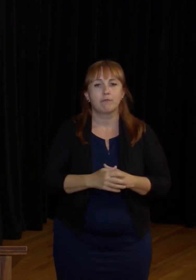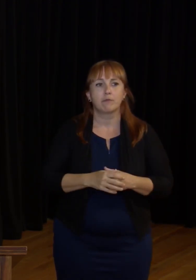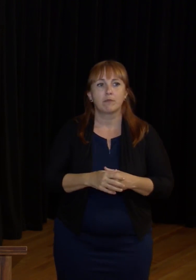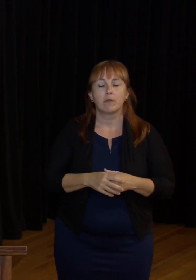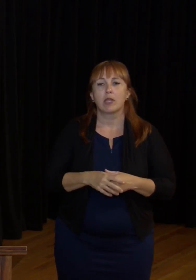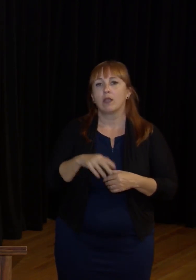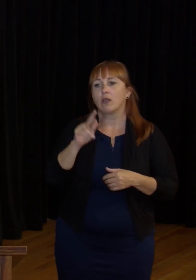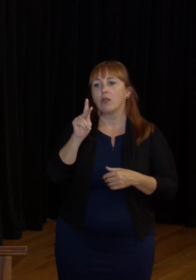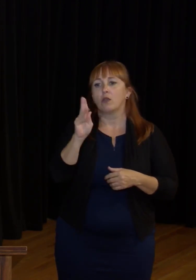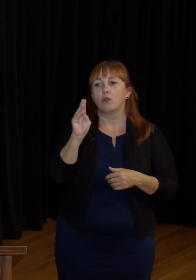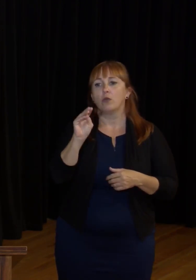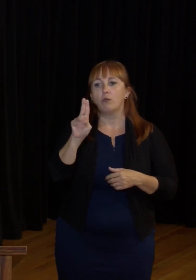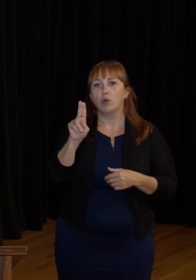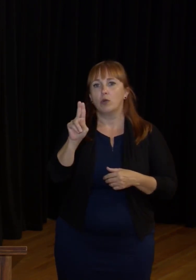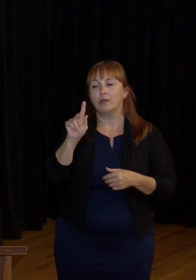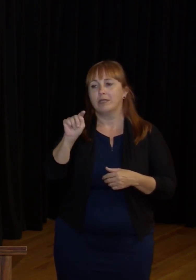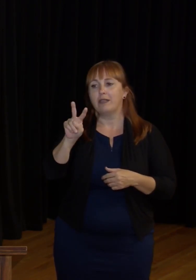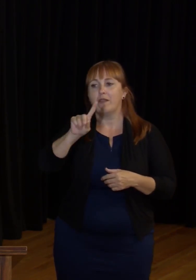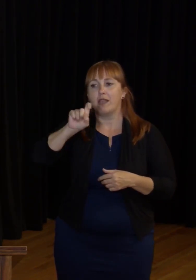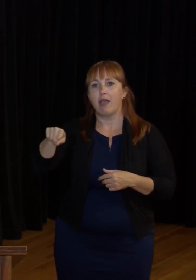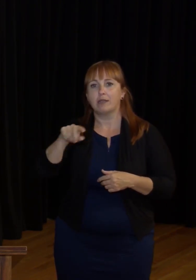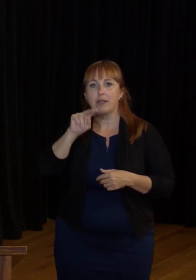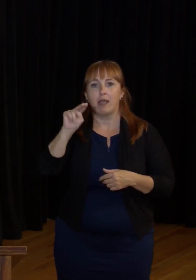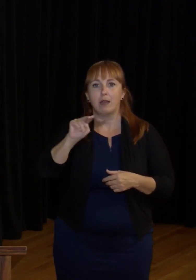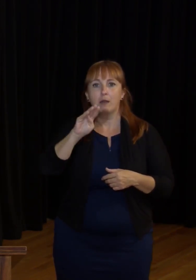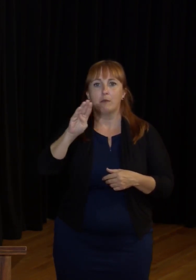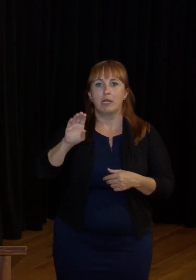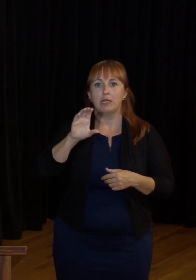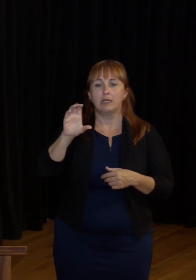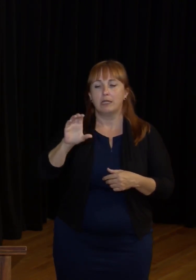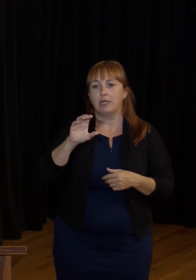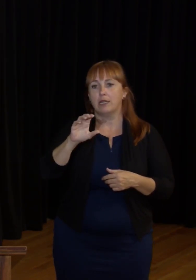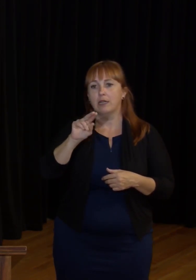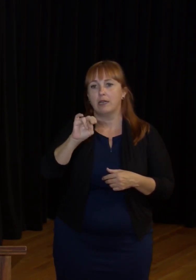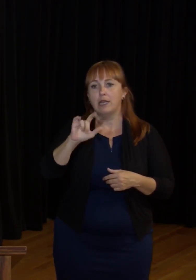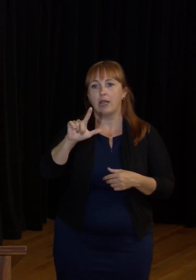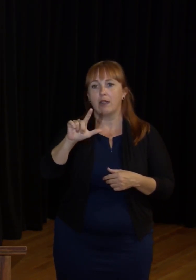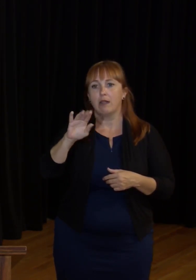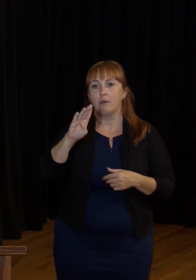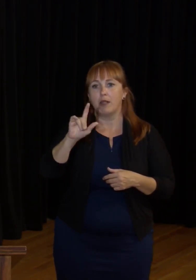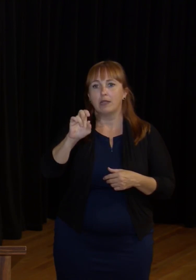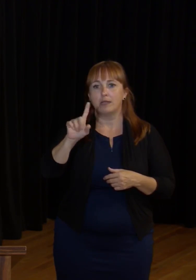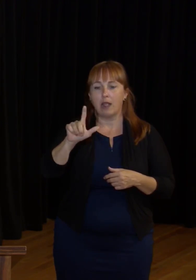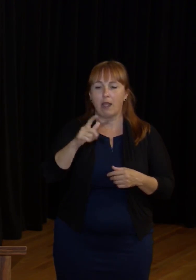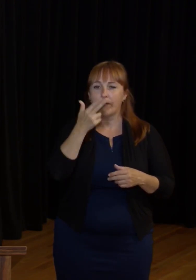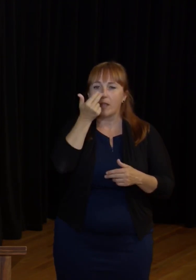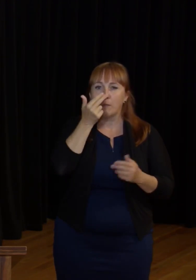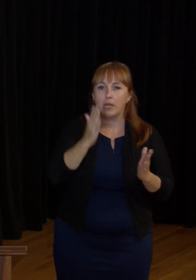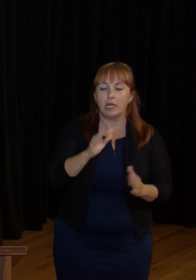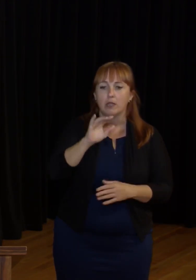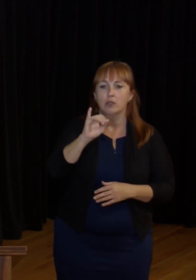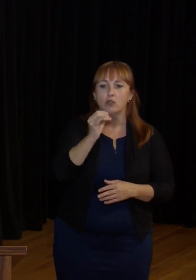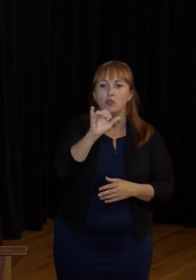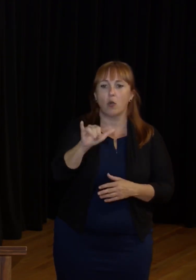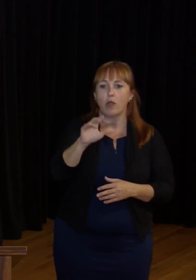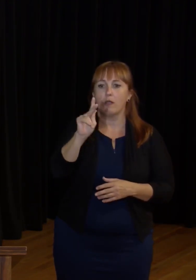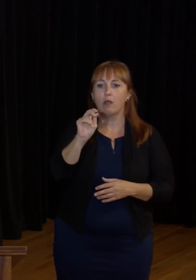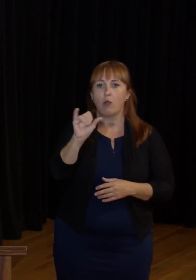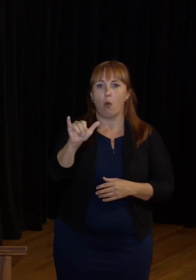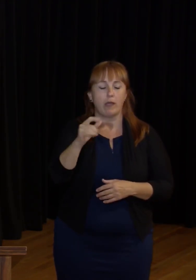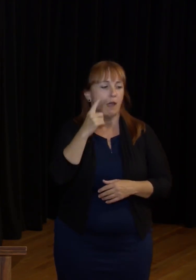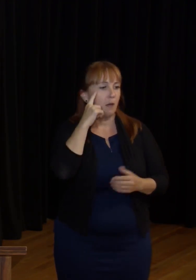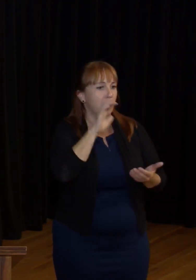Kumu wants to know about large events at the Blaisdell, like Joe Coy and large expos and conventions. Right now, I don't believe we're allowing those